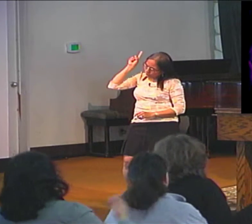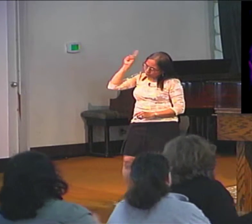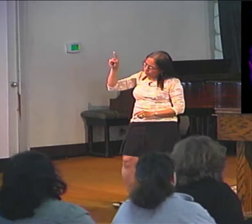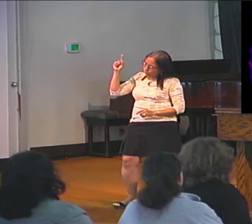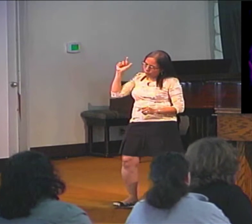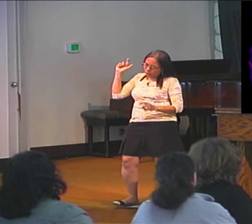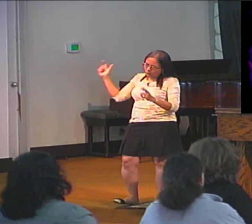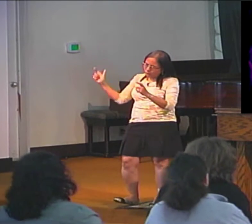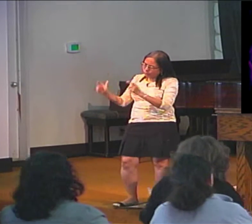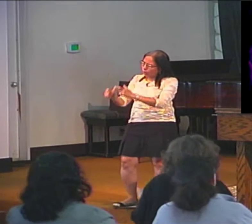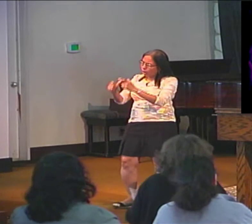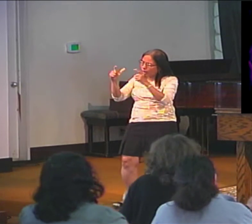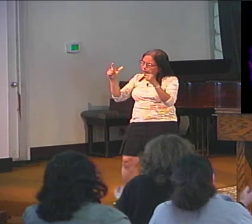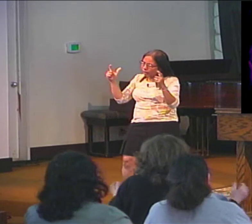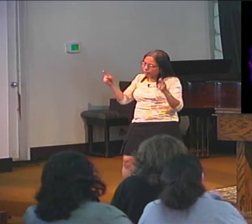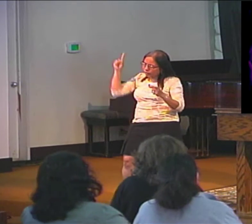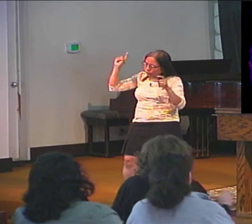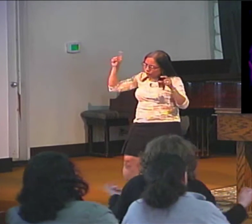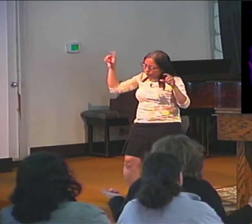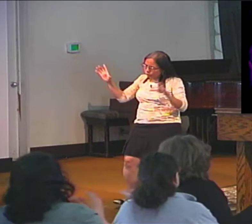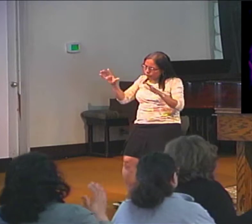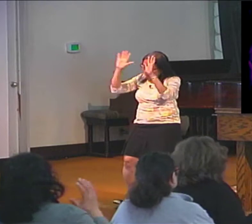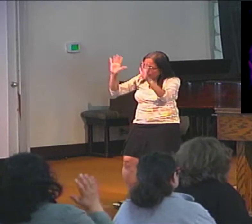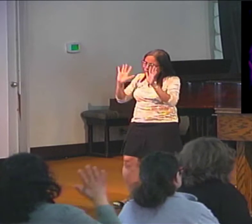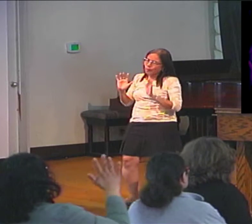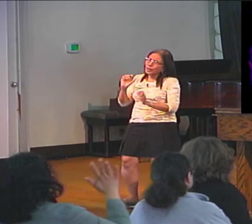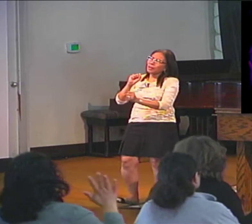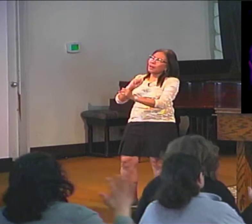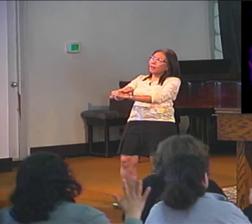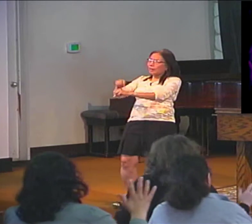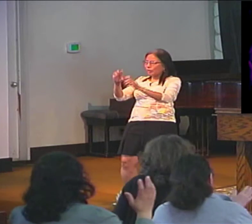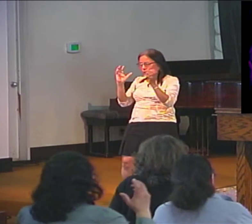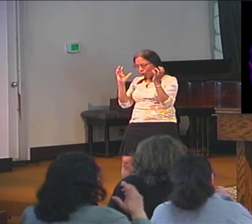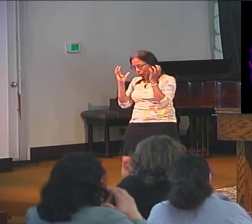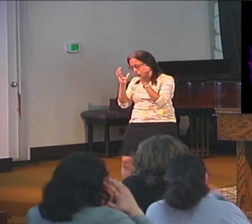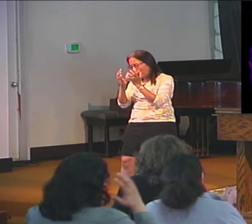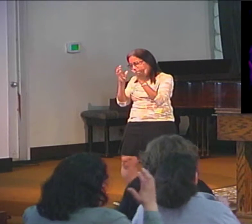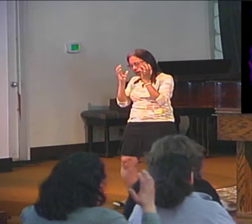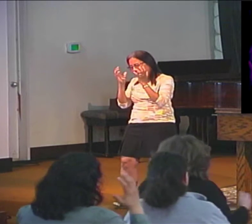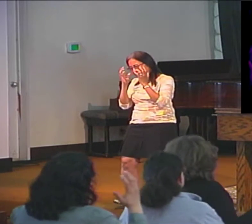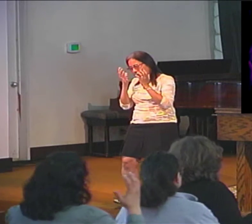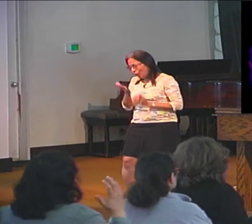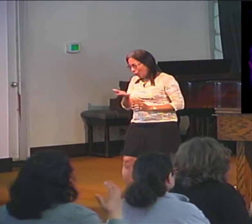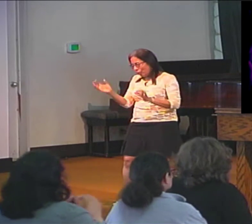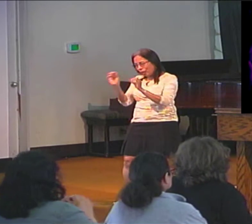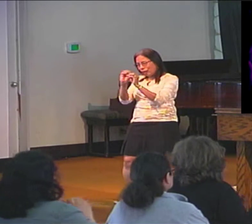You are great. You do miracles so great. There is